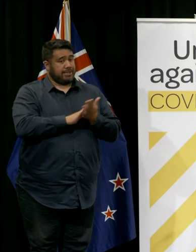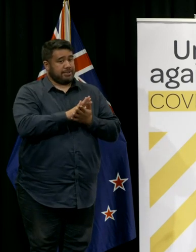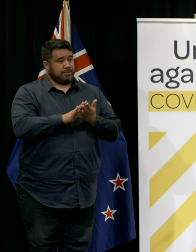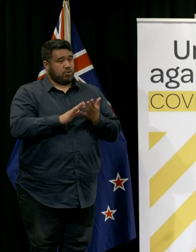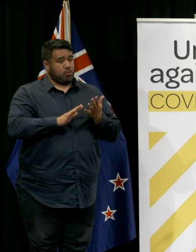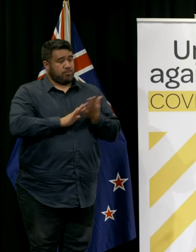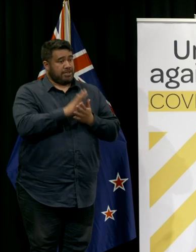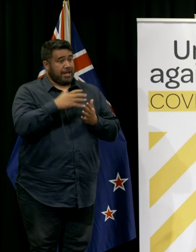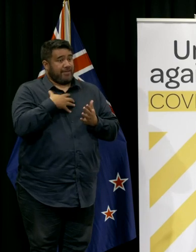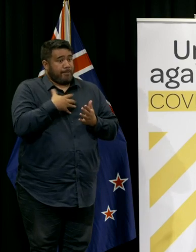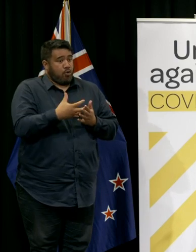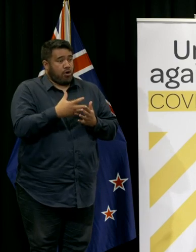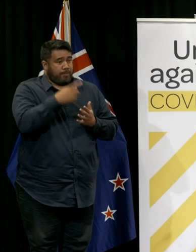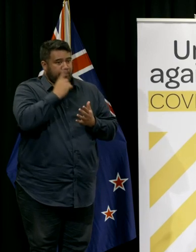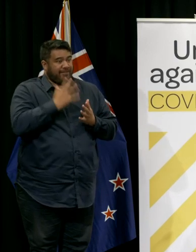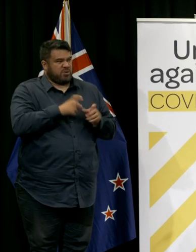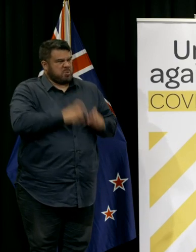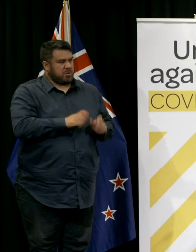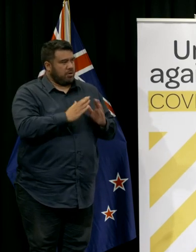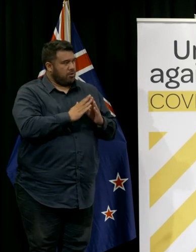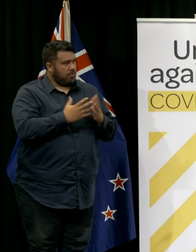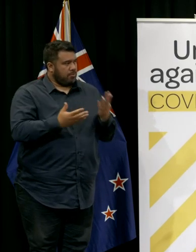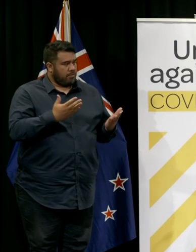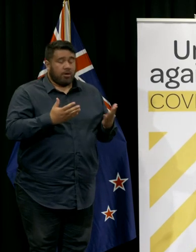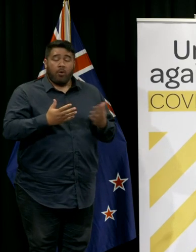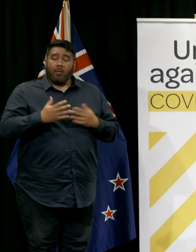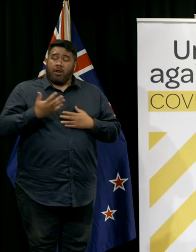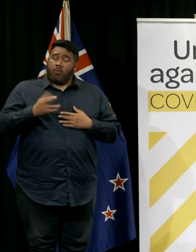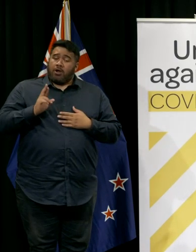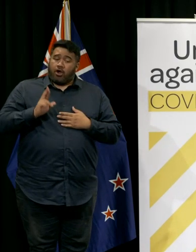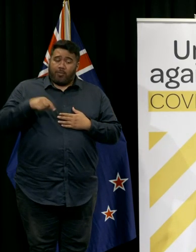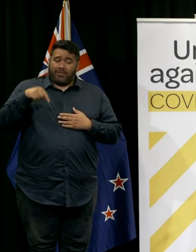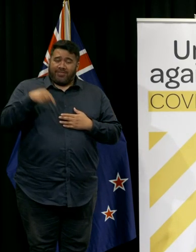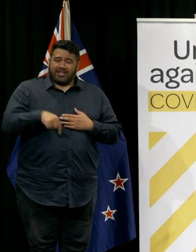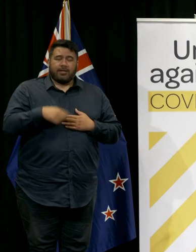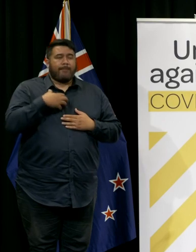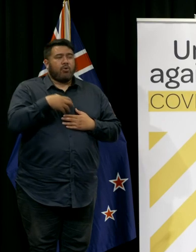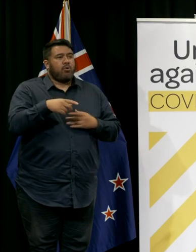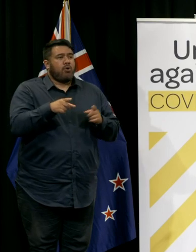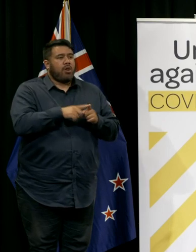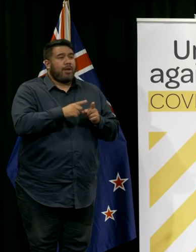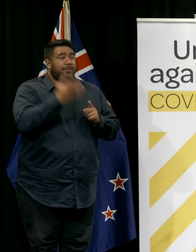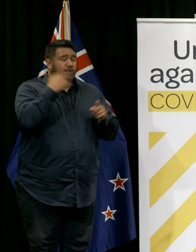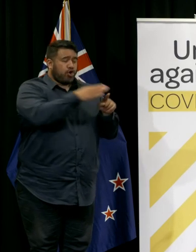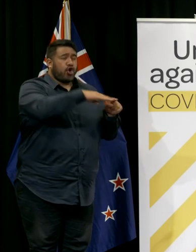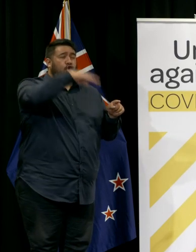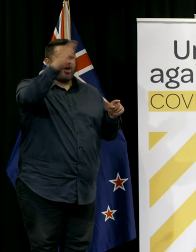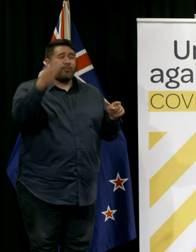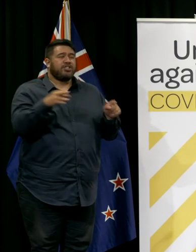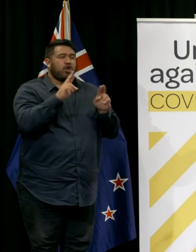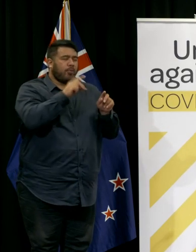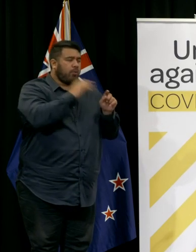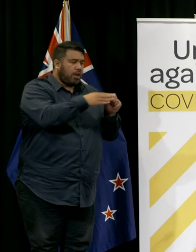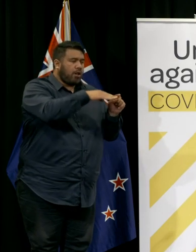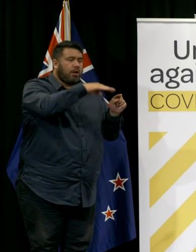lockdown? Our hope is that certainly this is the first, and rather than a spike, a rolling hill, I think I've described it as. And one of